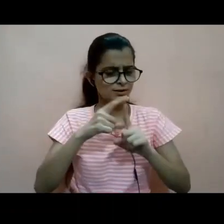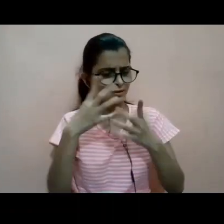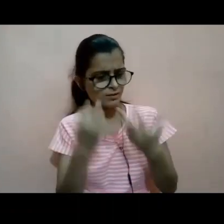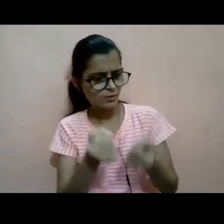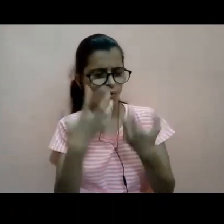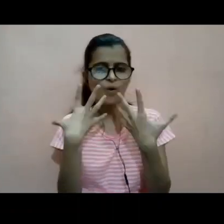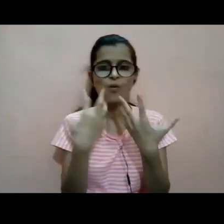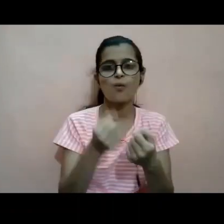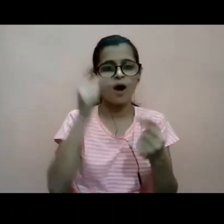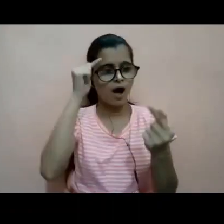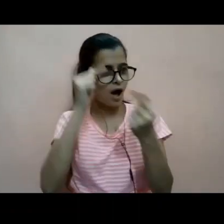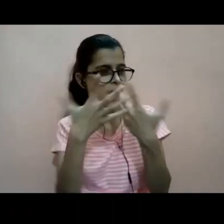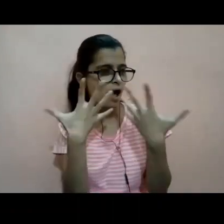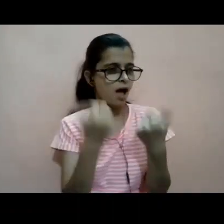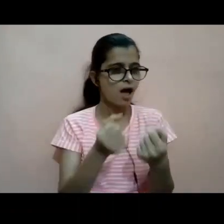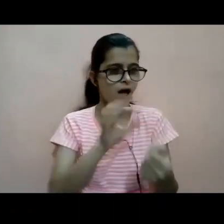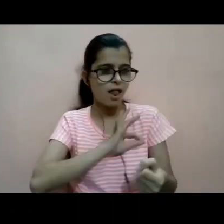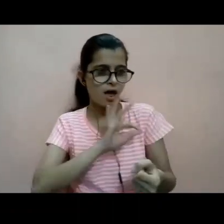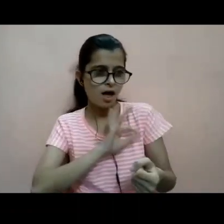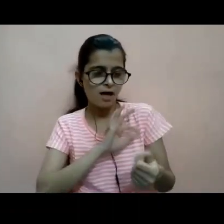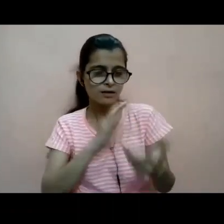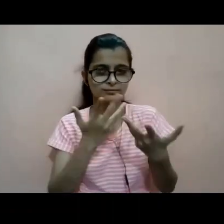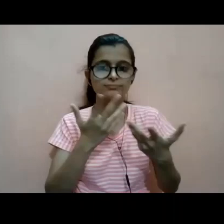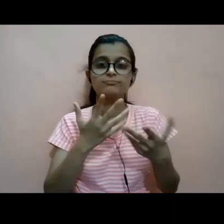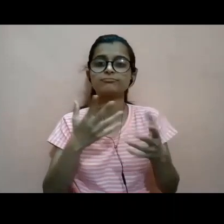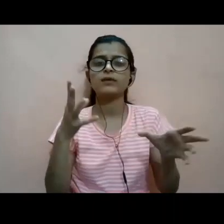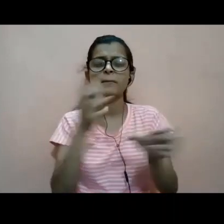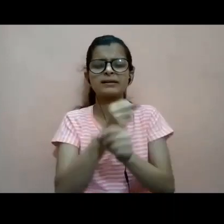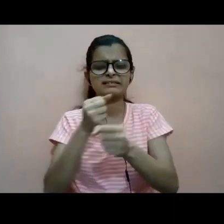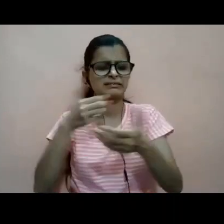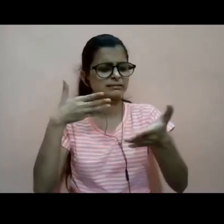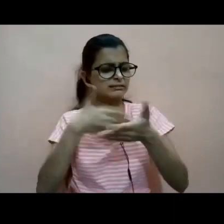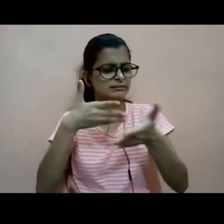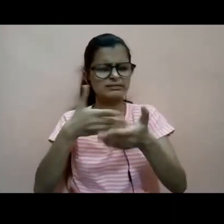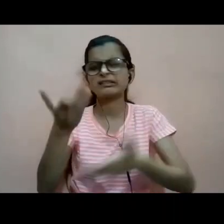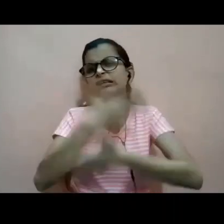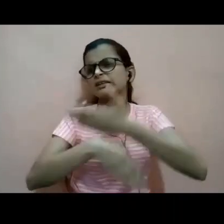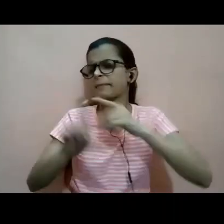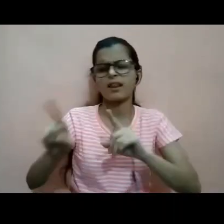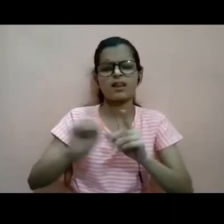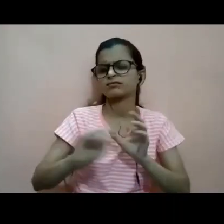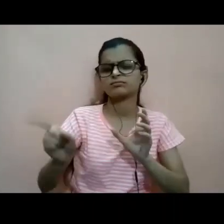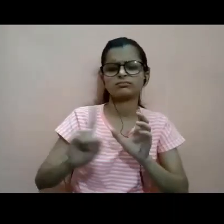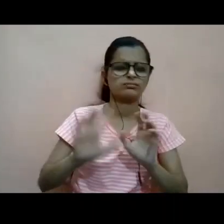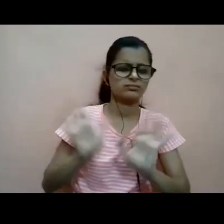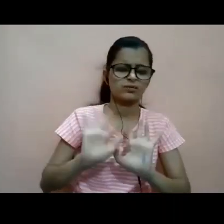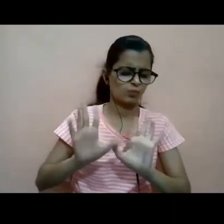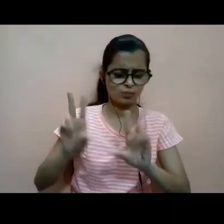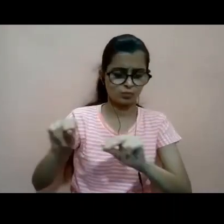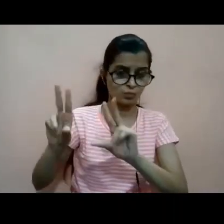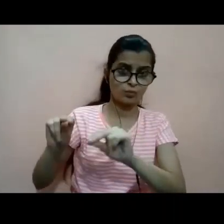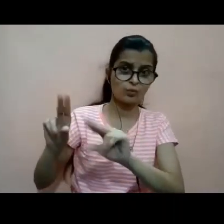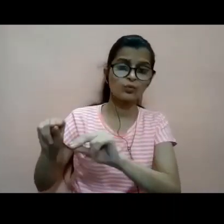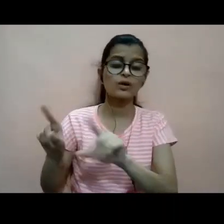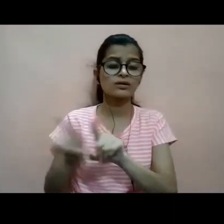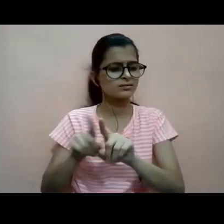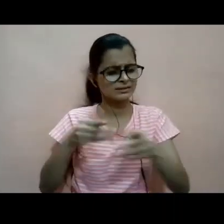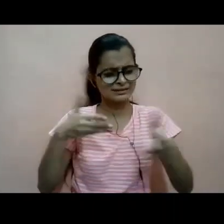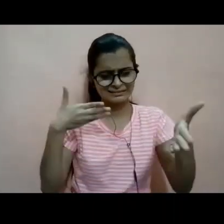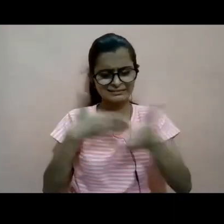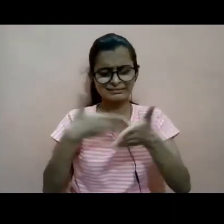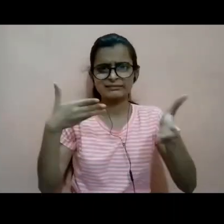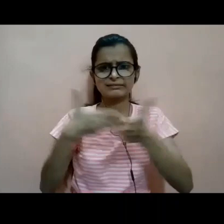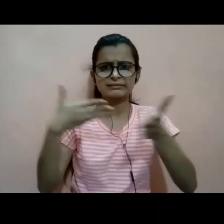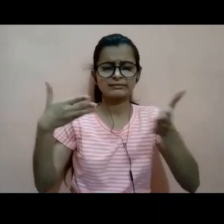of a sudden, if from a able-bodied person you become a disabled person, then what previously were your desires